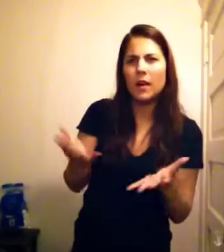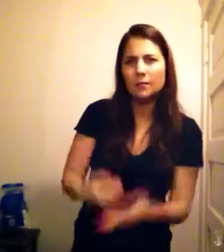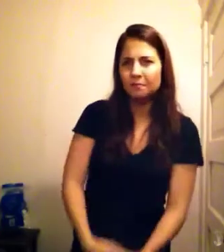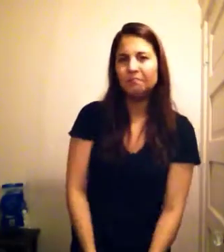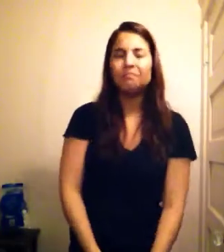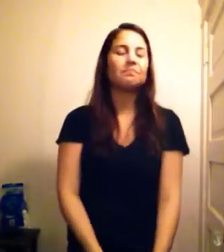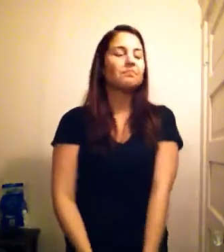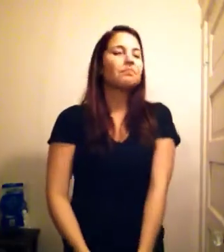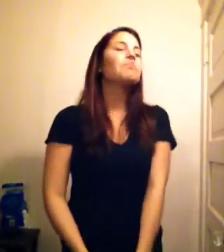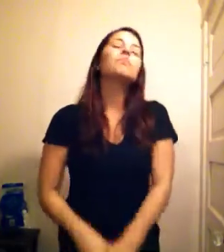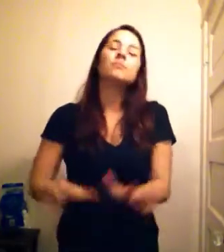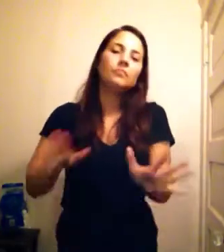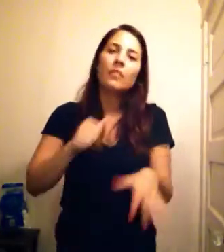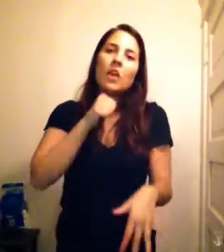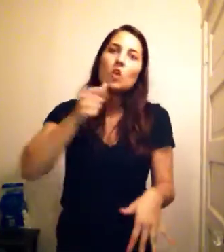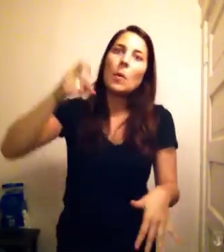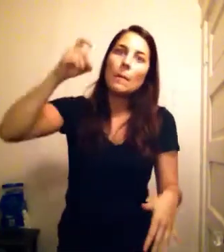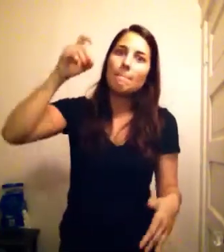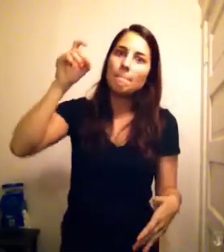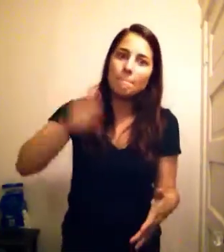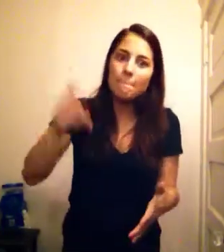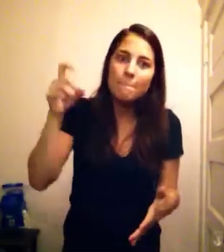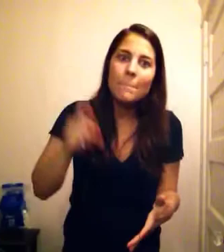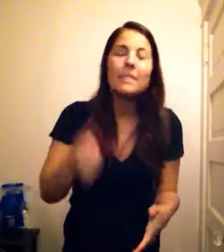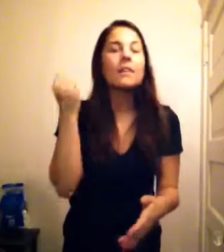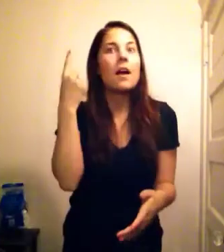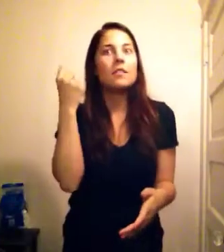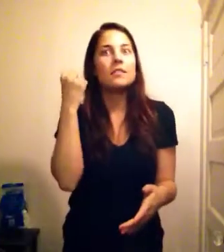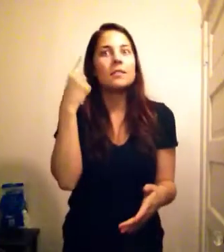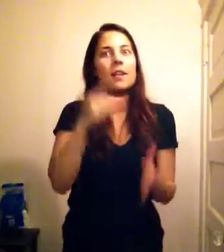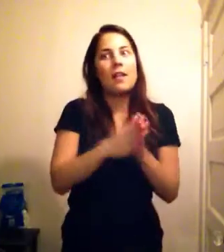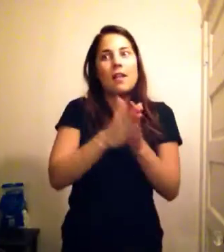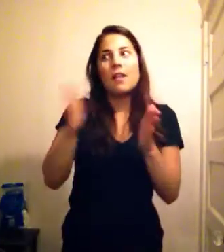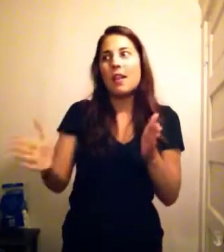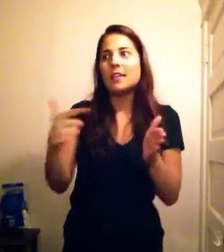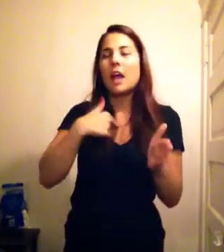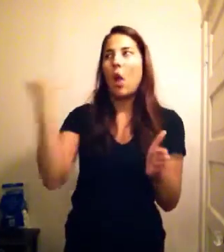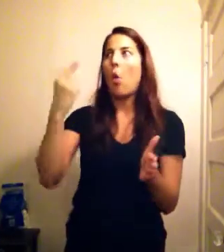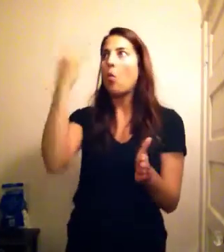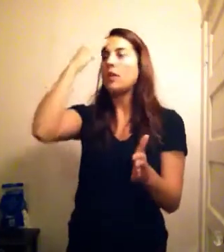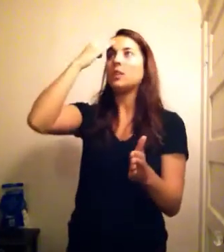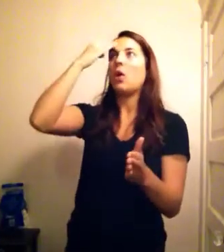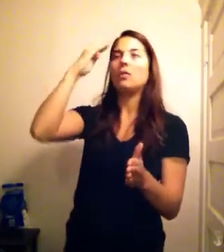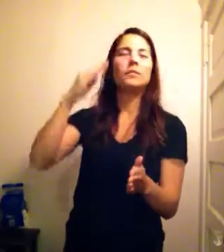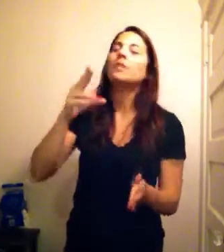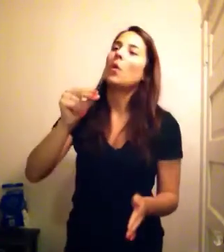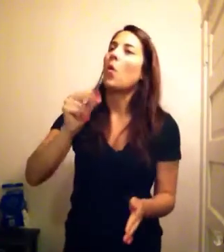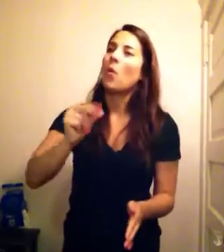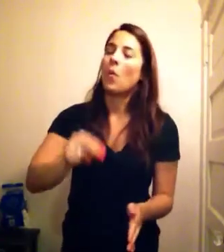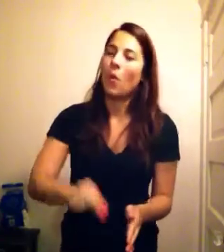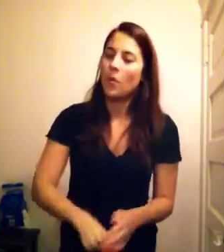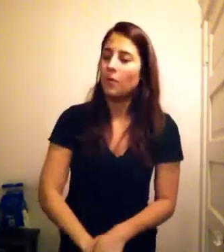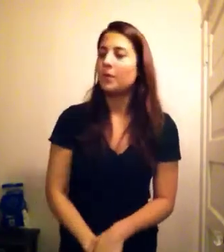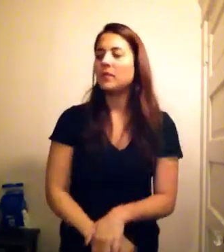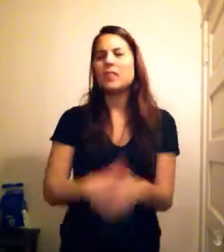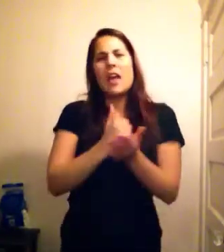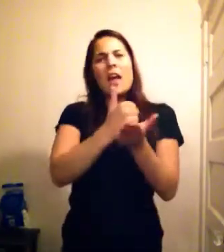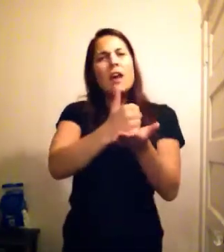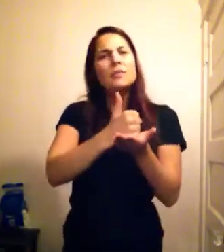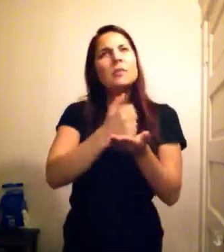exactly what somebody's going to say next. The purpose of this is to allow you to think while you're reading through the piece and